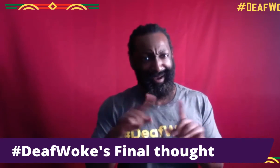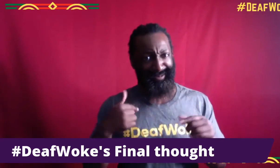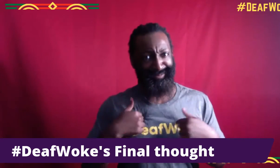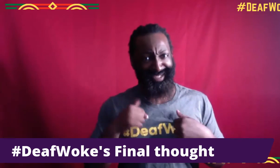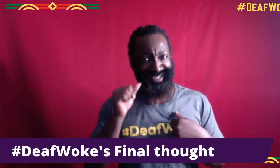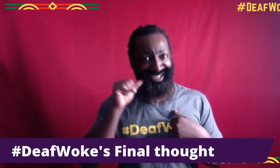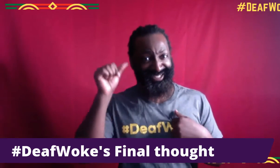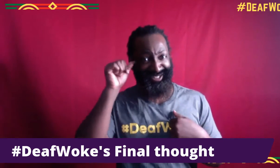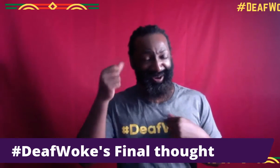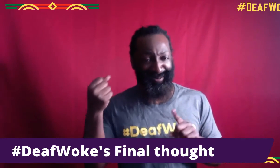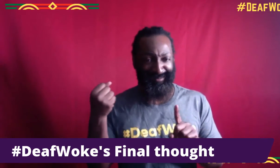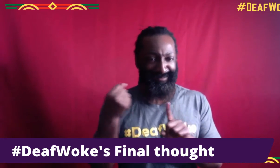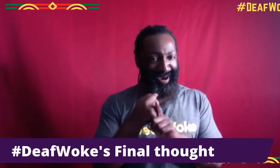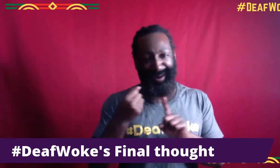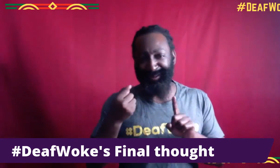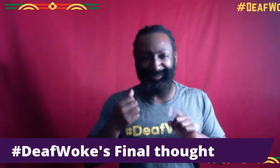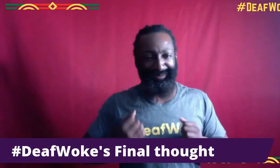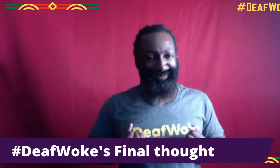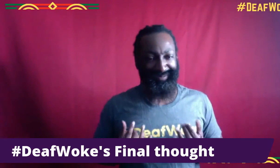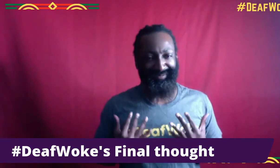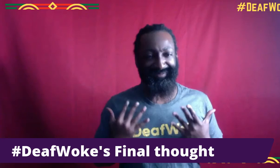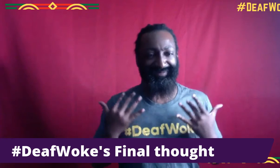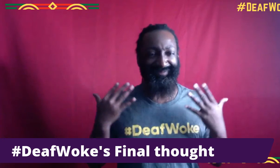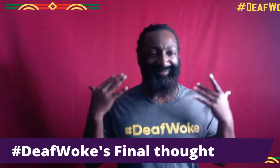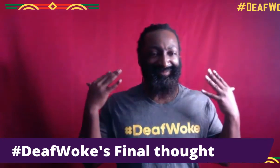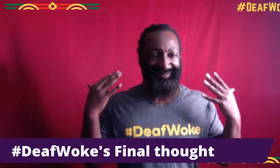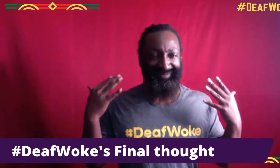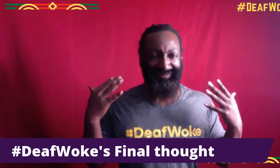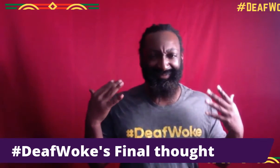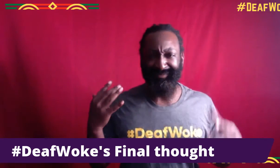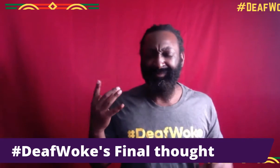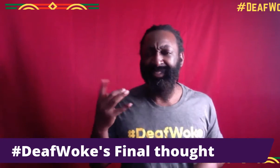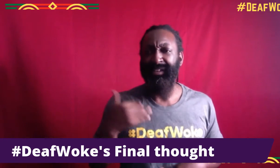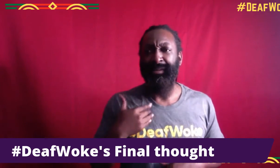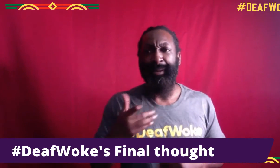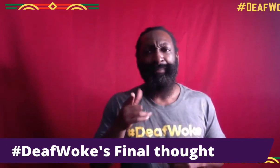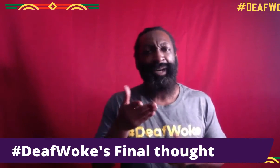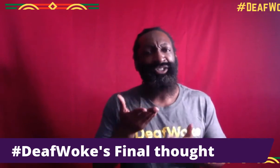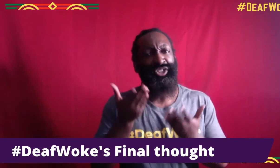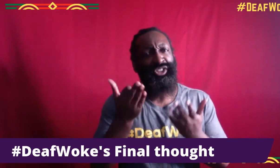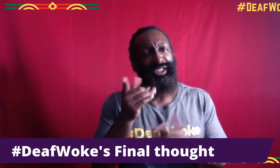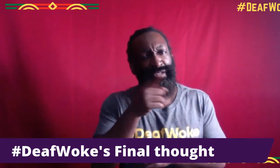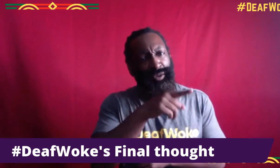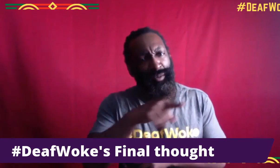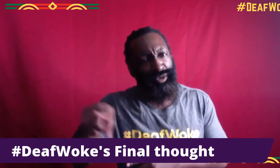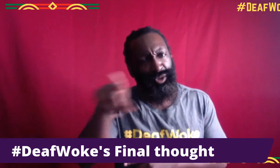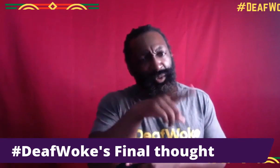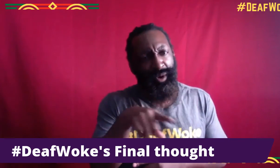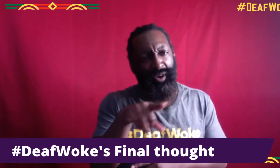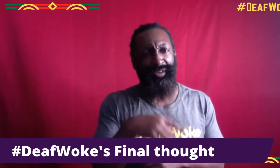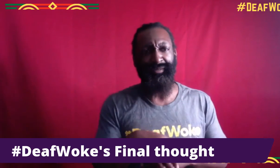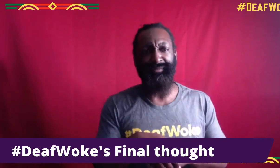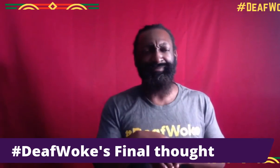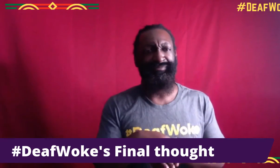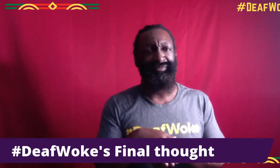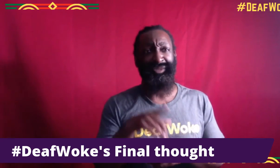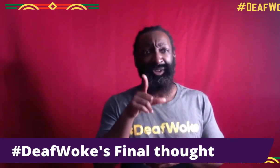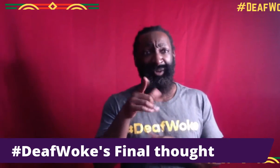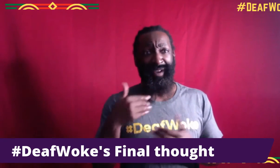This book is not only for children, it's for adults. It's impacted